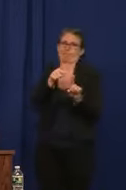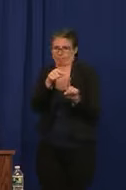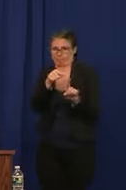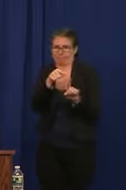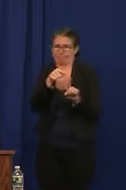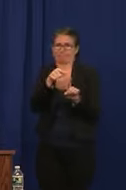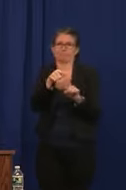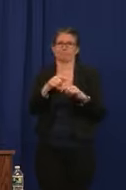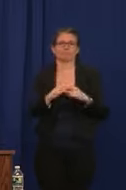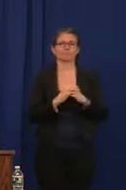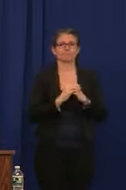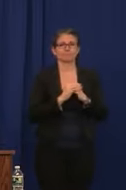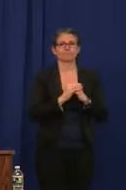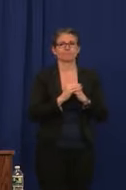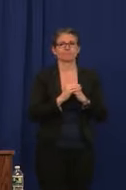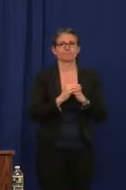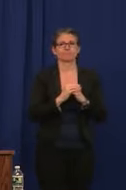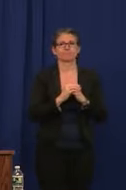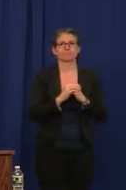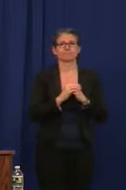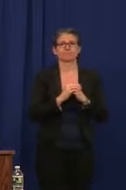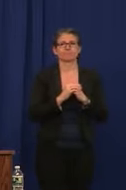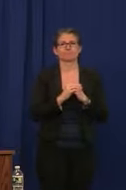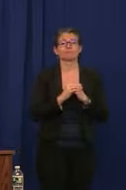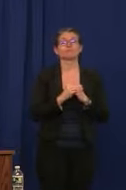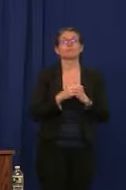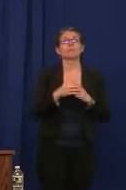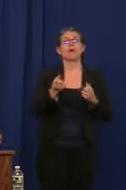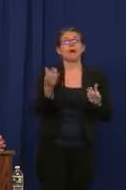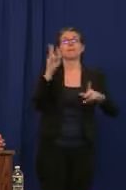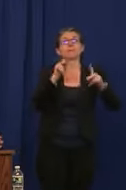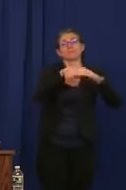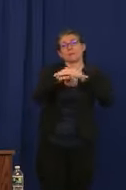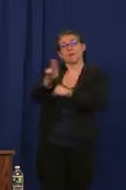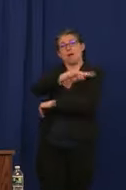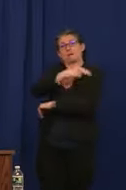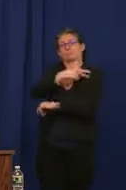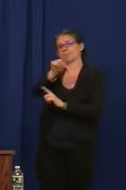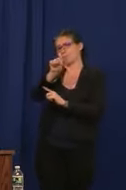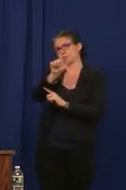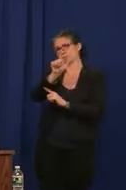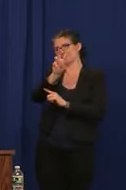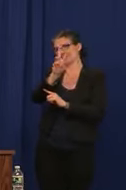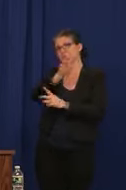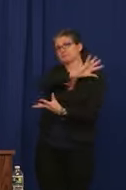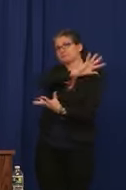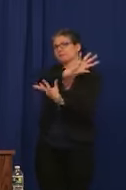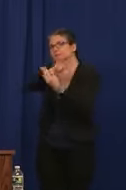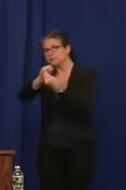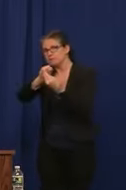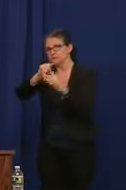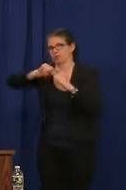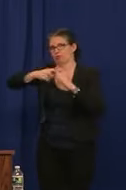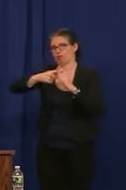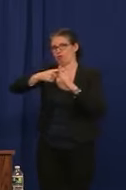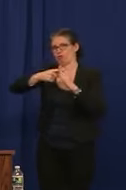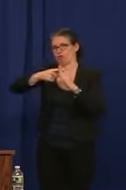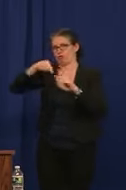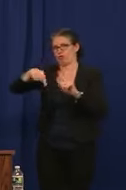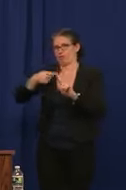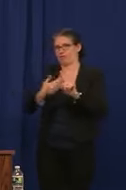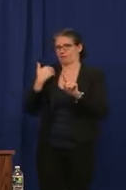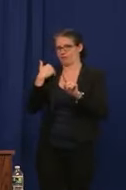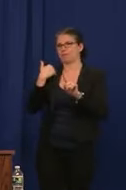present, 126 individuals have been hospitalized at some time during the course